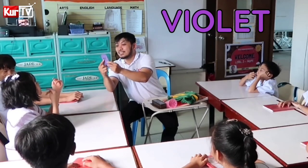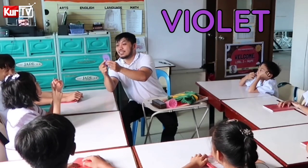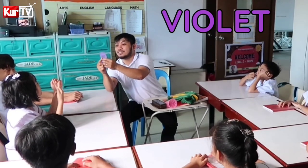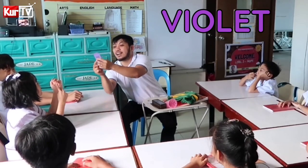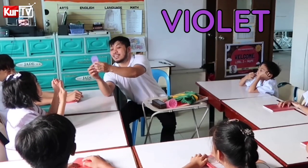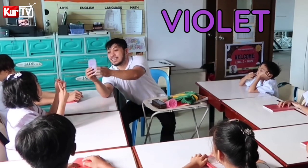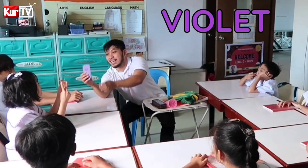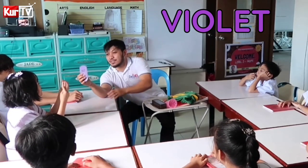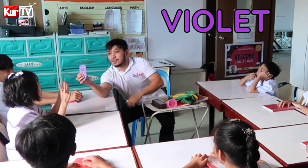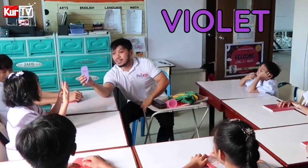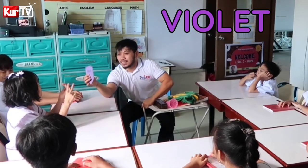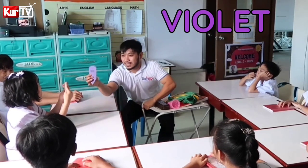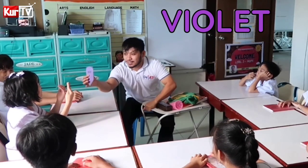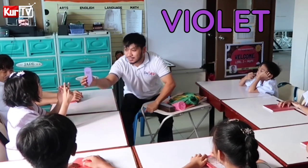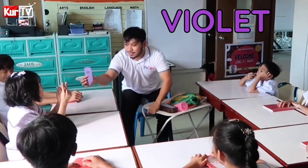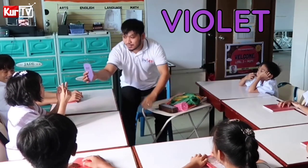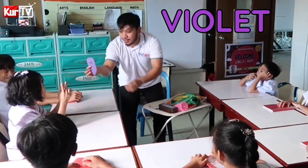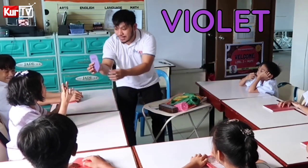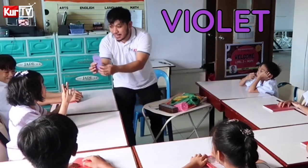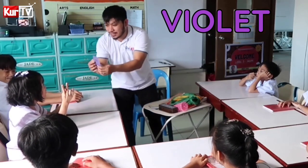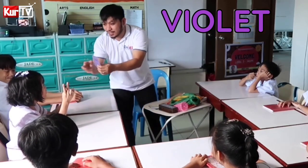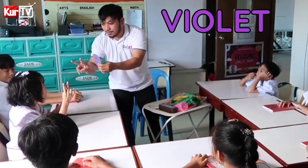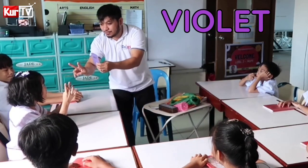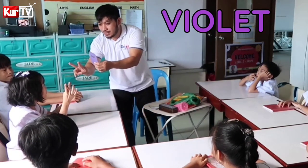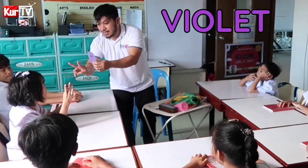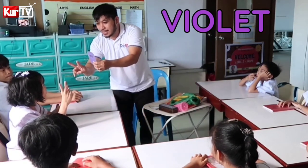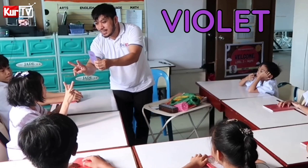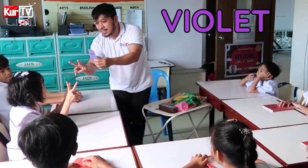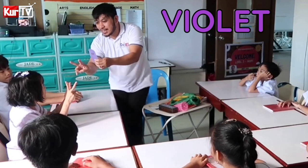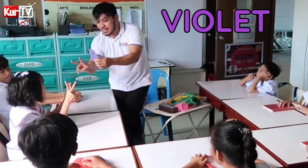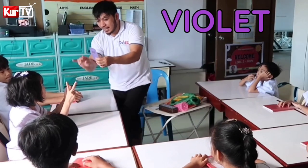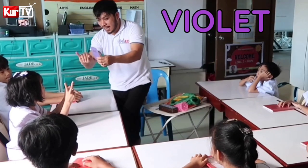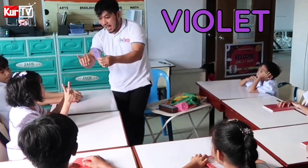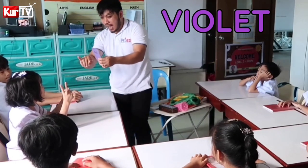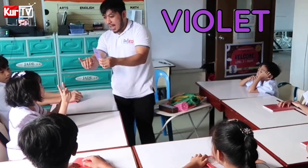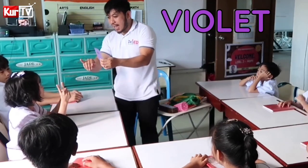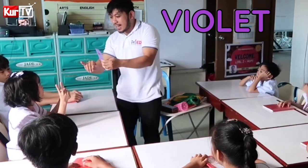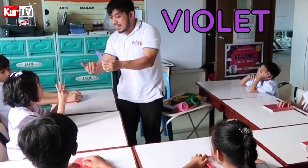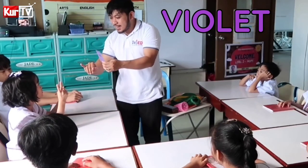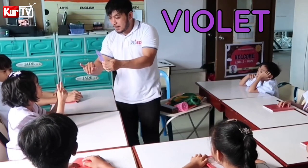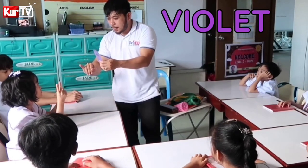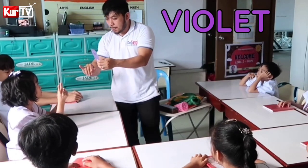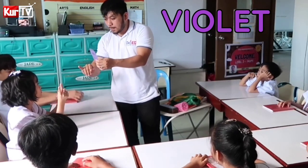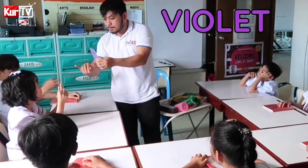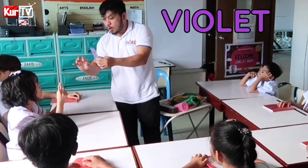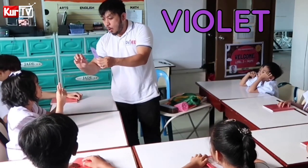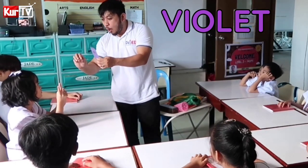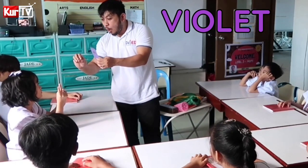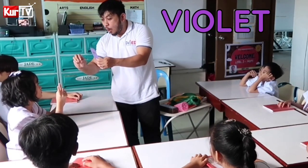Violet. Violet. Violet. V-I-O